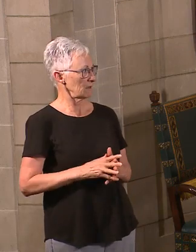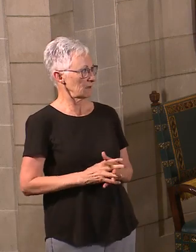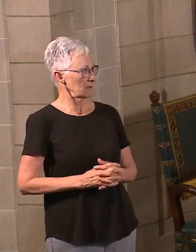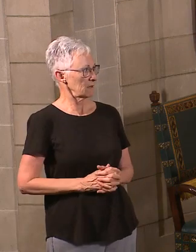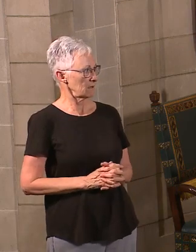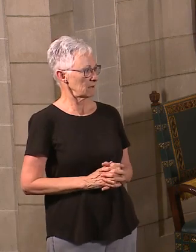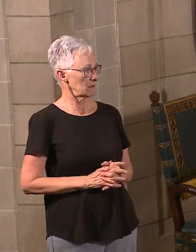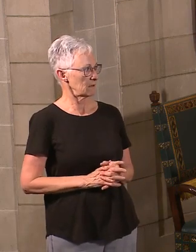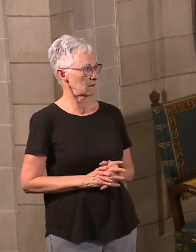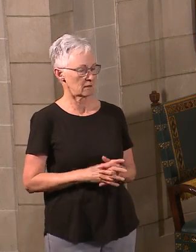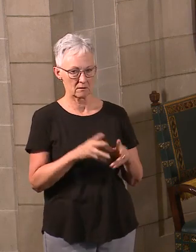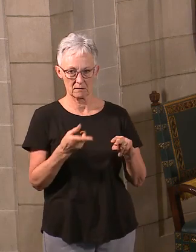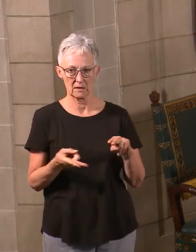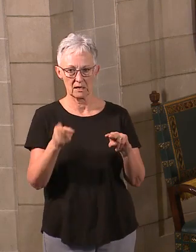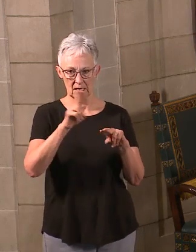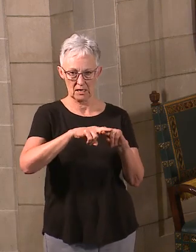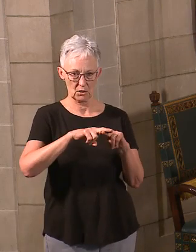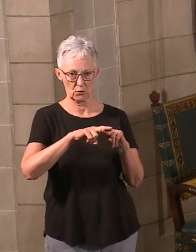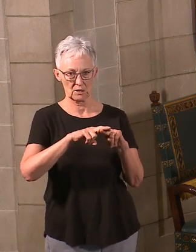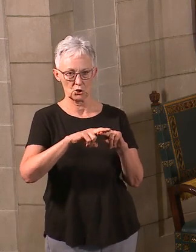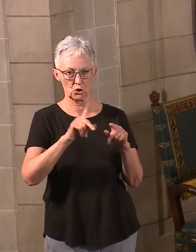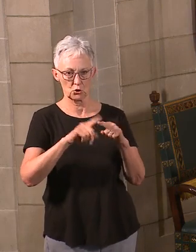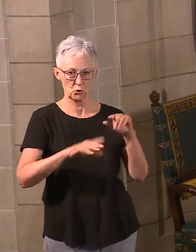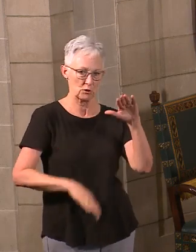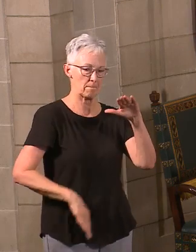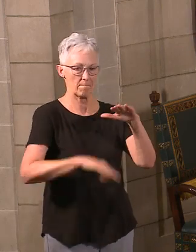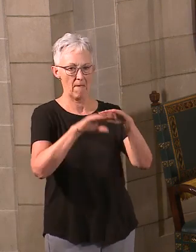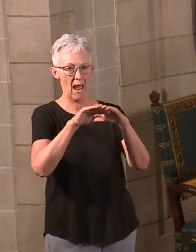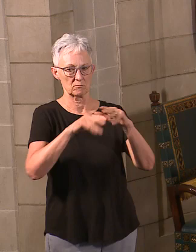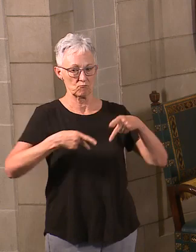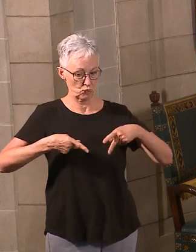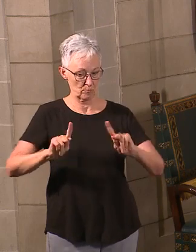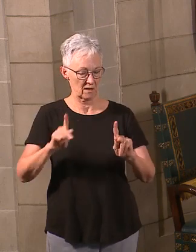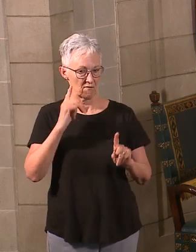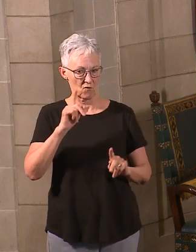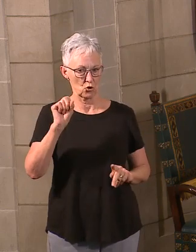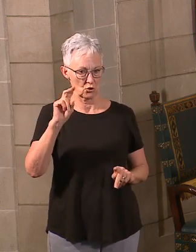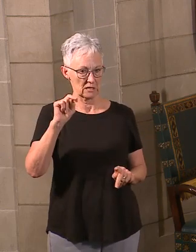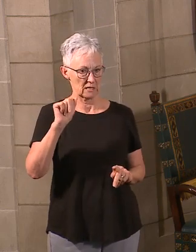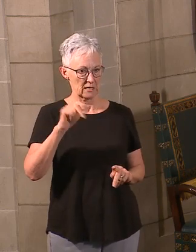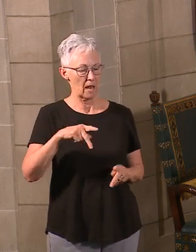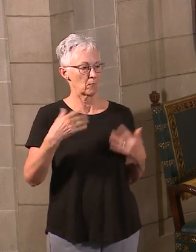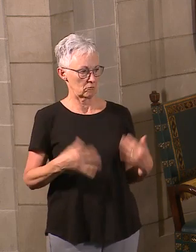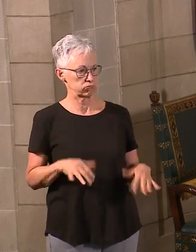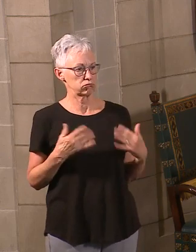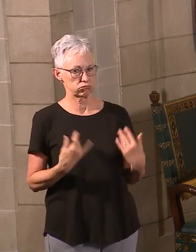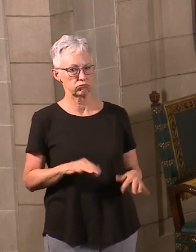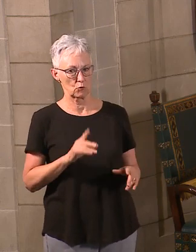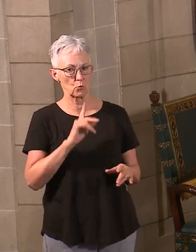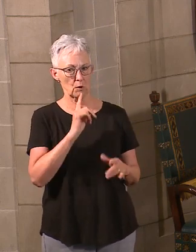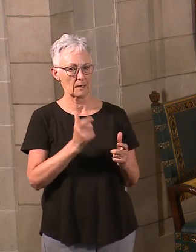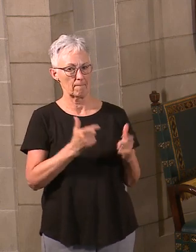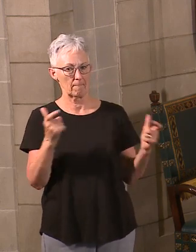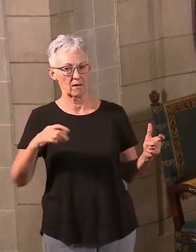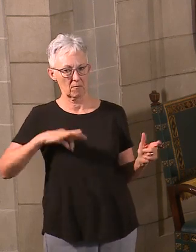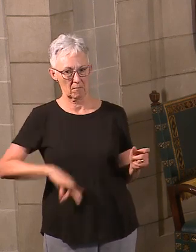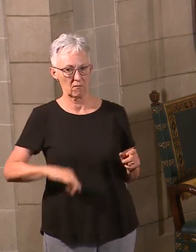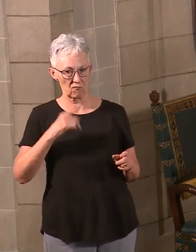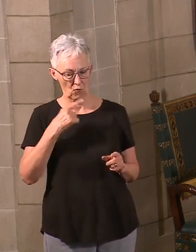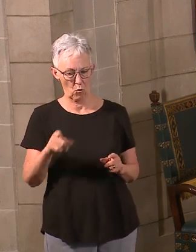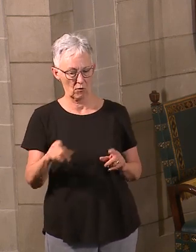So the increase to the maximum allotment for SNAP benefits could be substantial for a family. These are federal